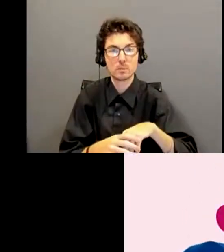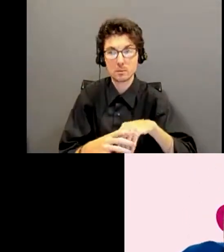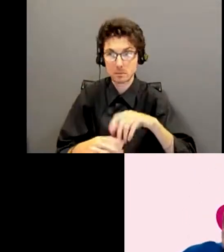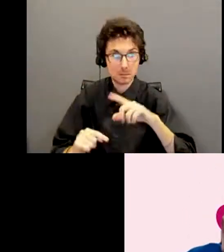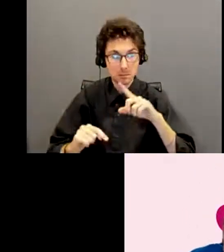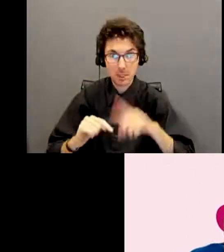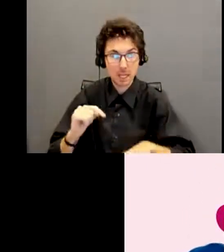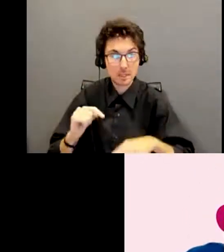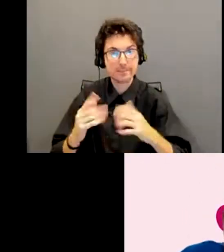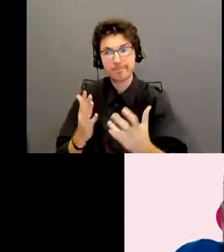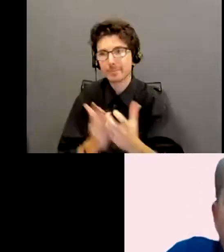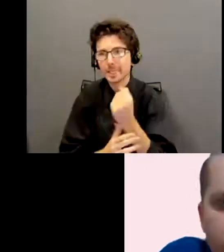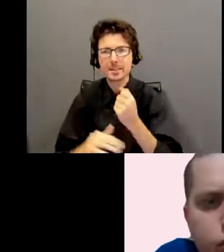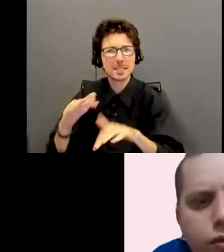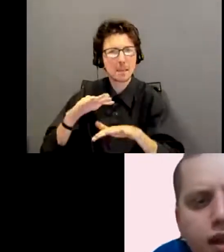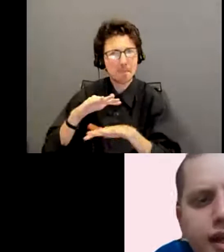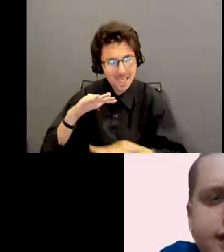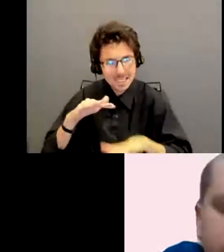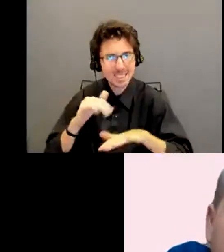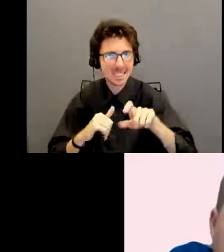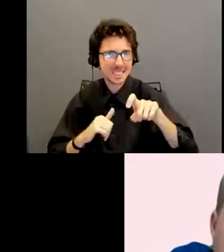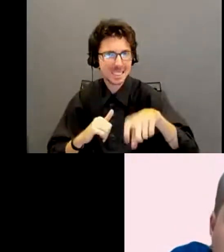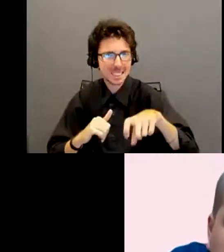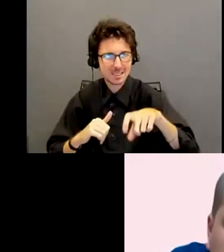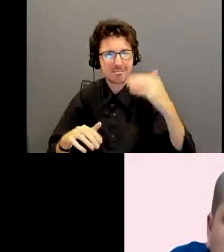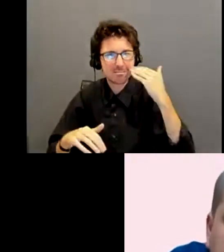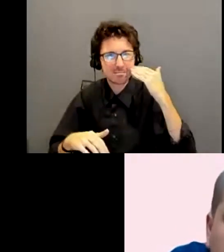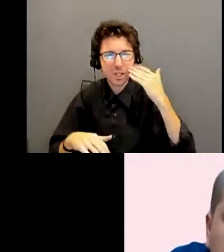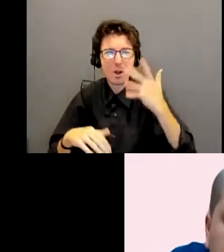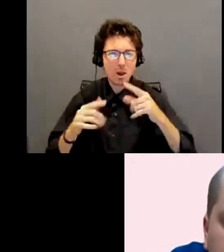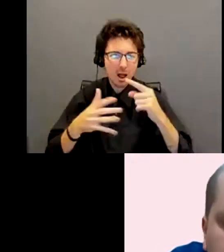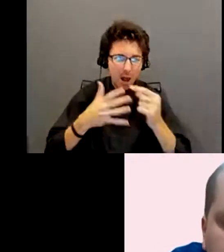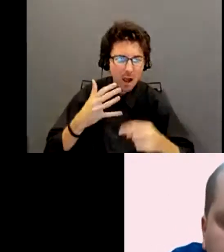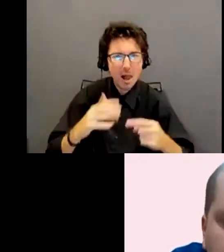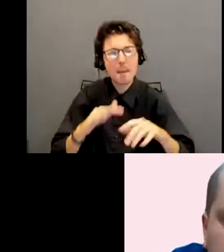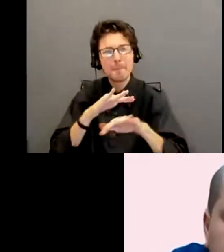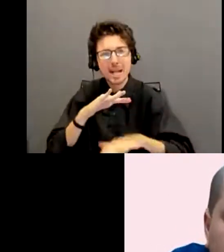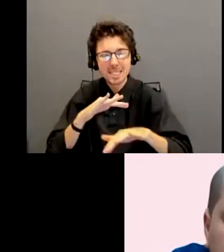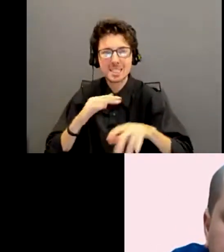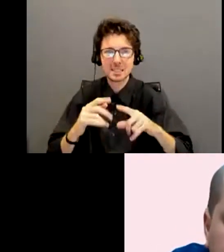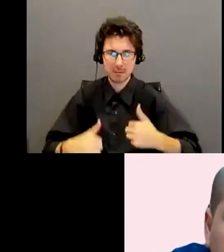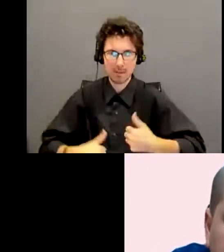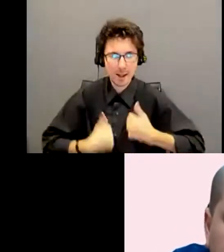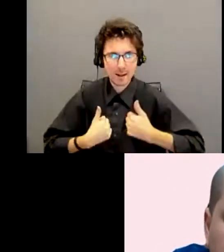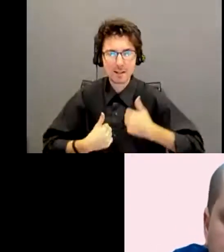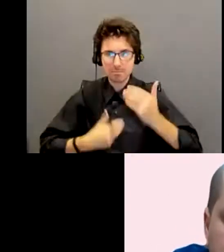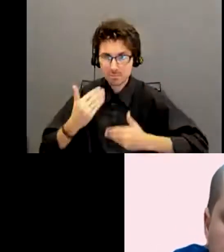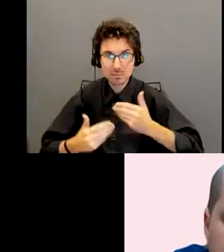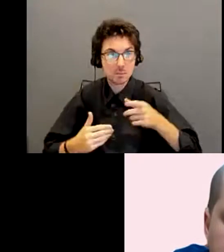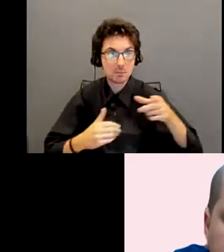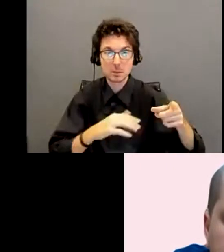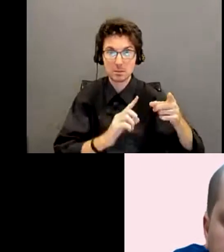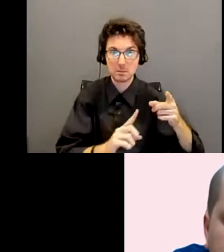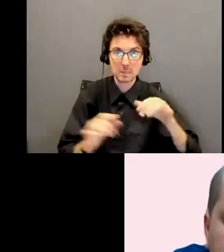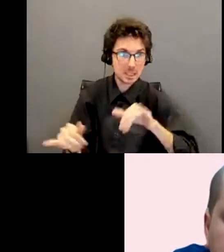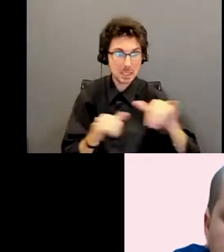the basic things that the normal kids get, it's gonna be a lot worse when they got into